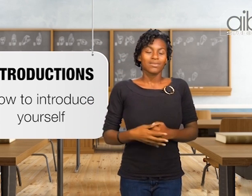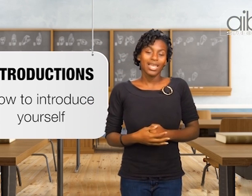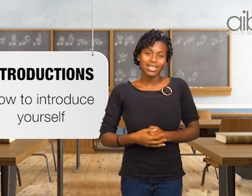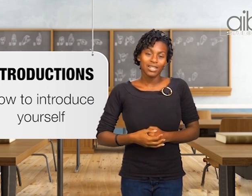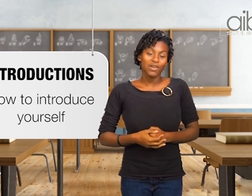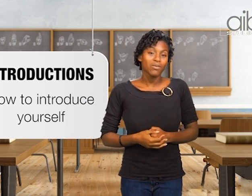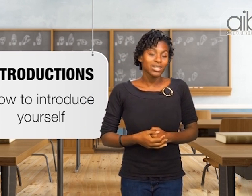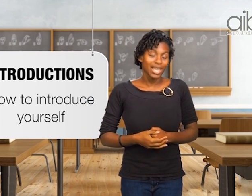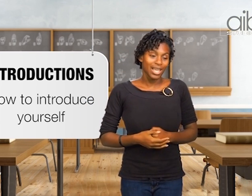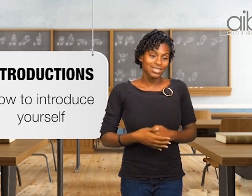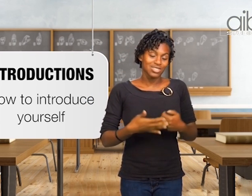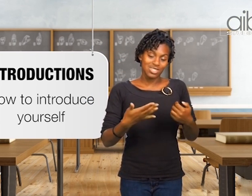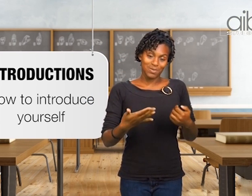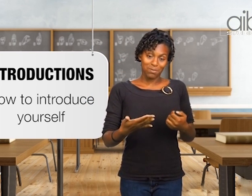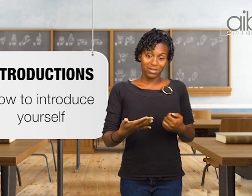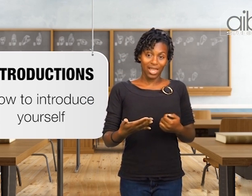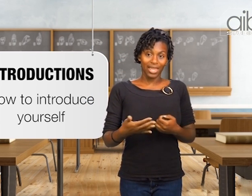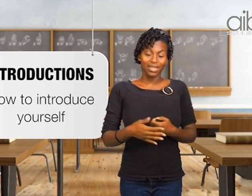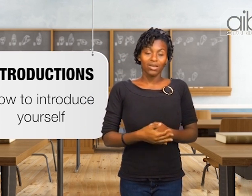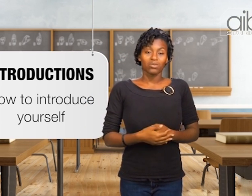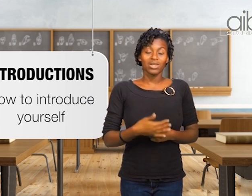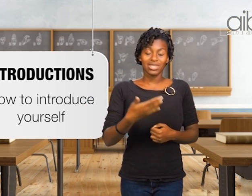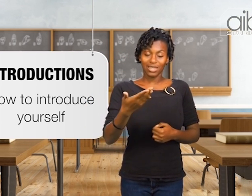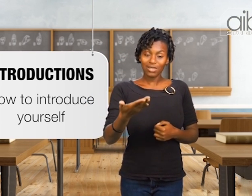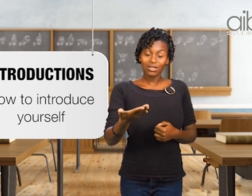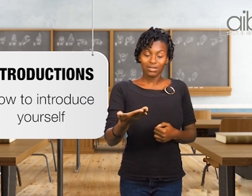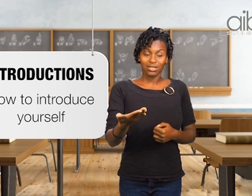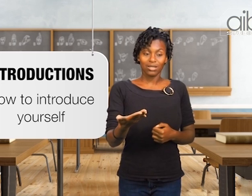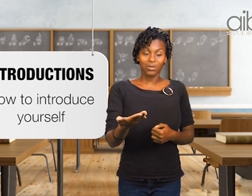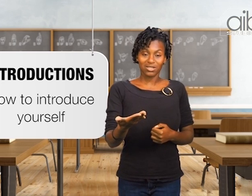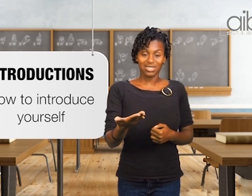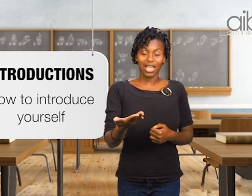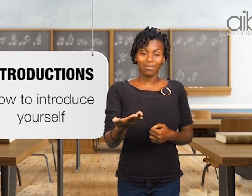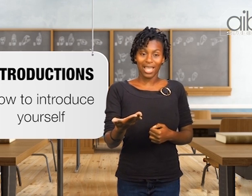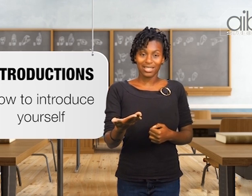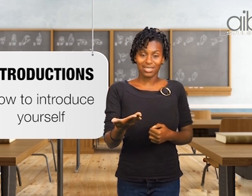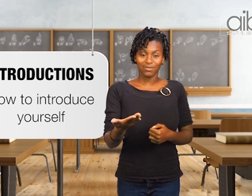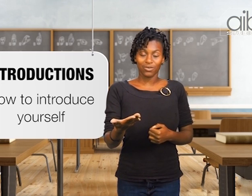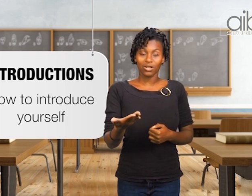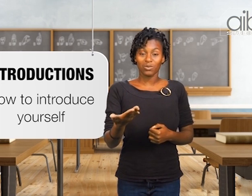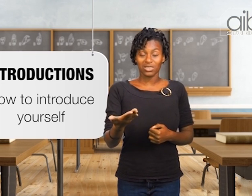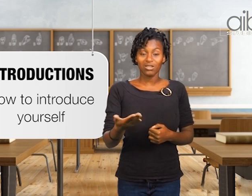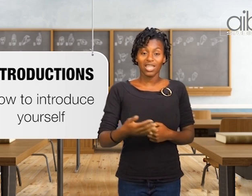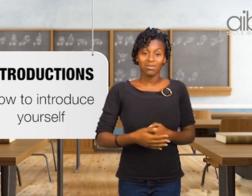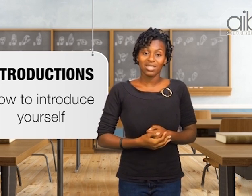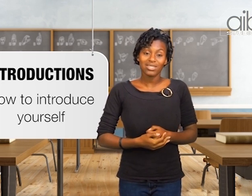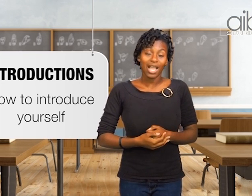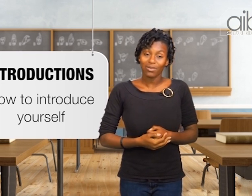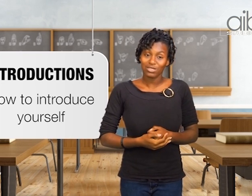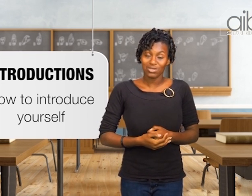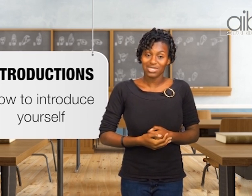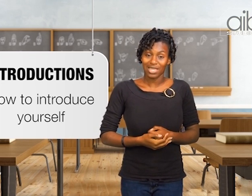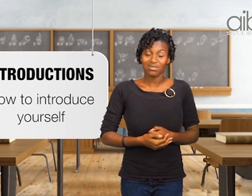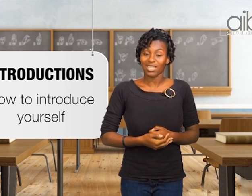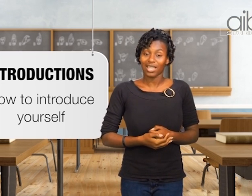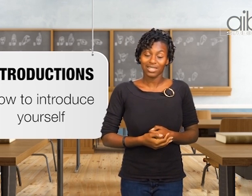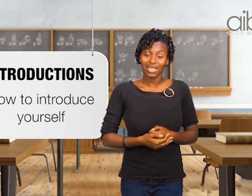And then if I want to ask, just to be polite, what the other person that I'm asking for, what their name is, I would do the same sign again. I'm